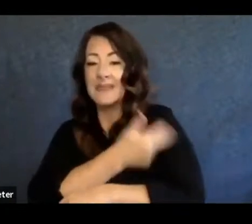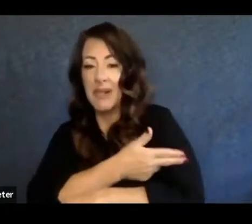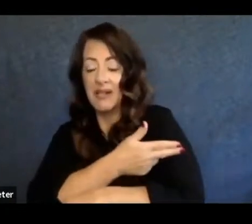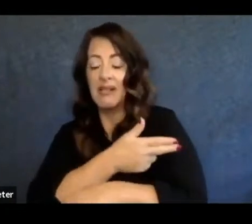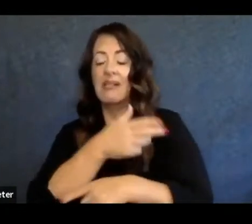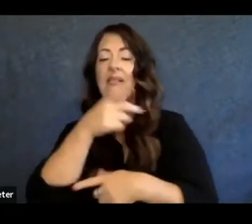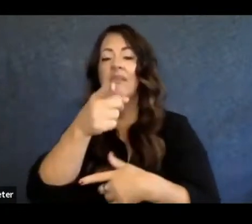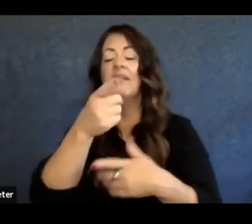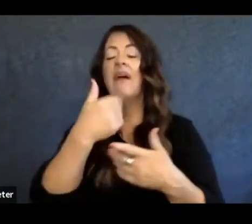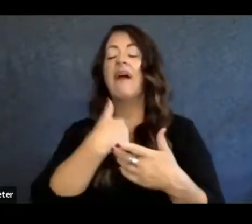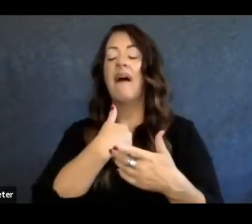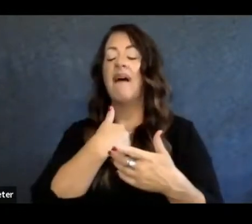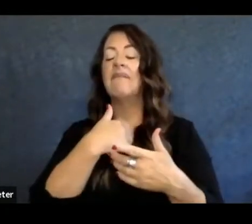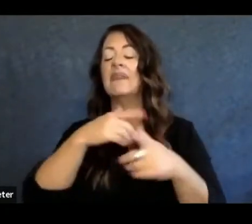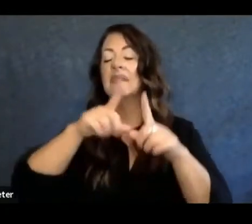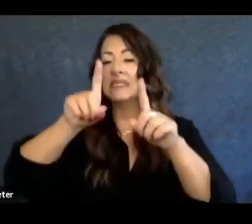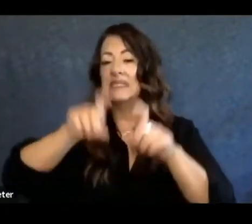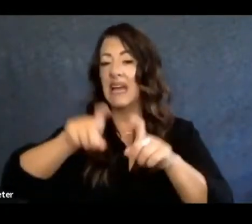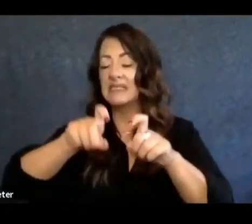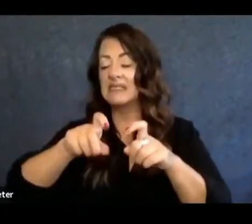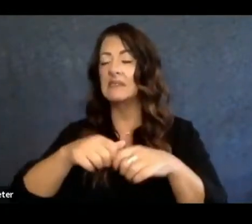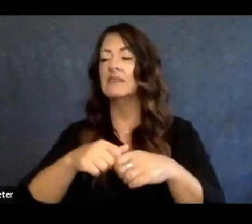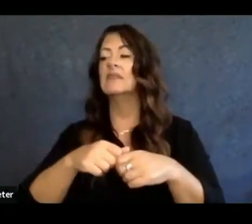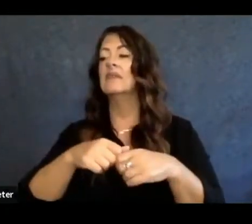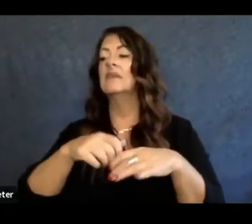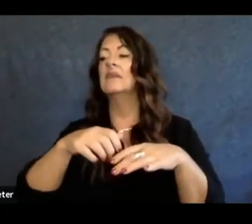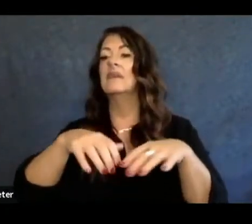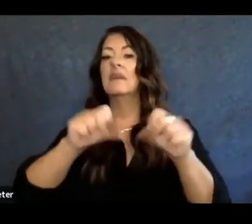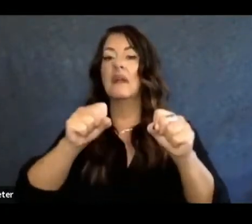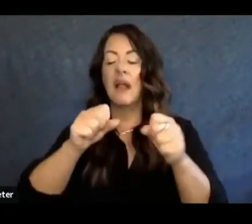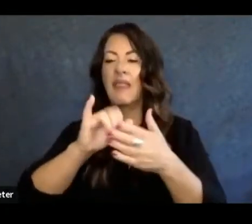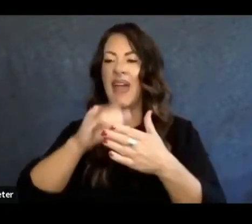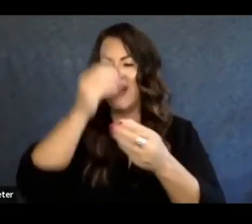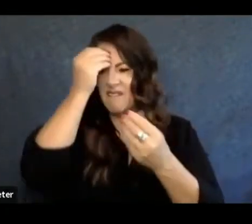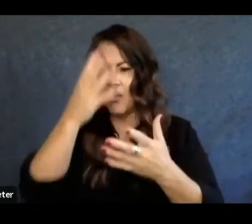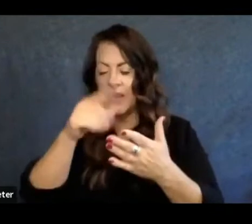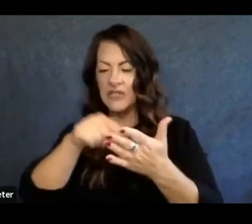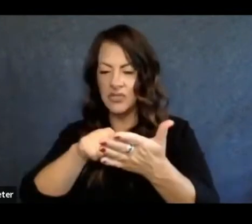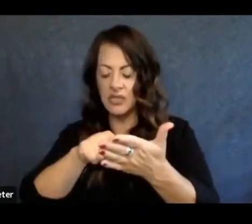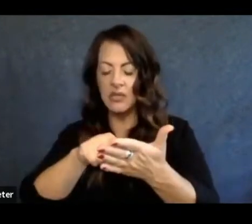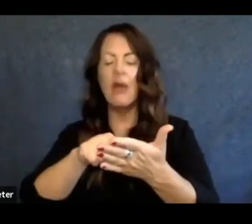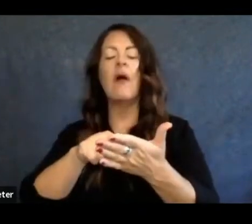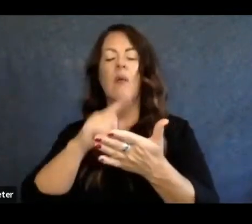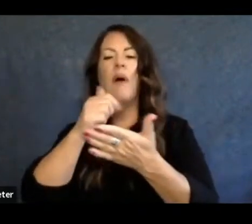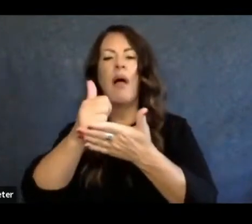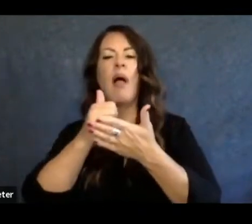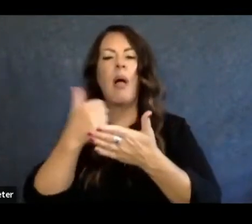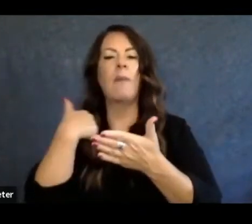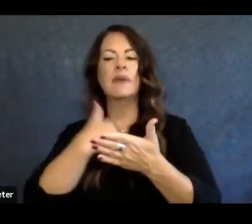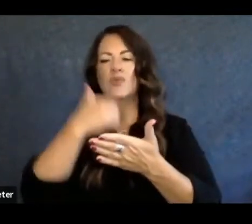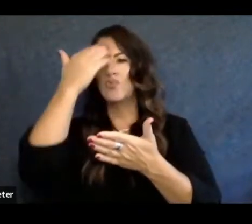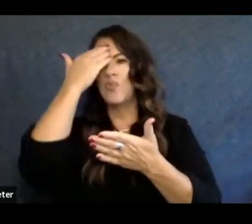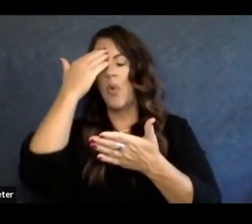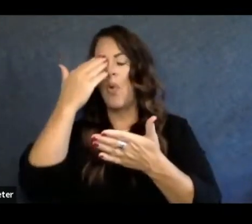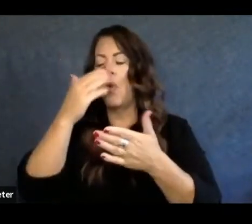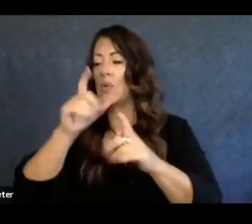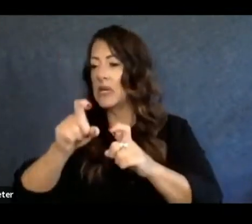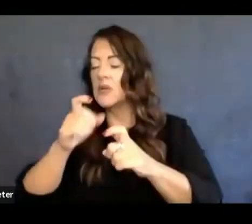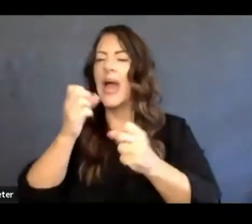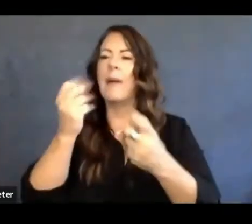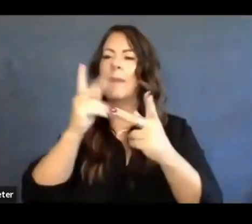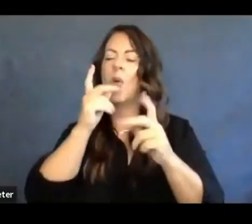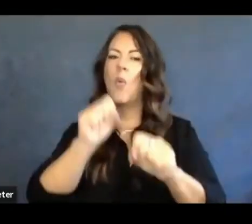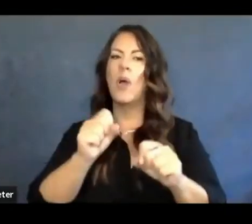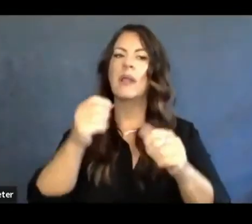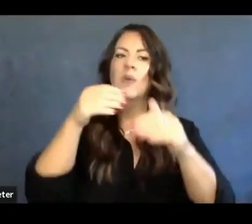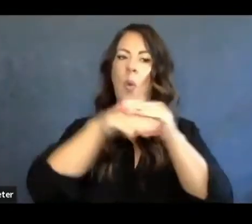test results, and those test results in cases allow us to understand what's to come in our hospitals. Janie